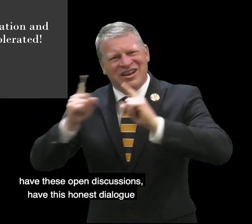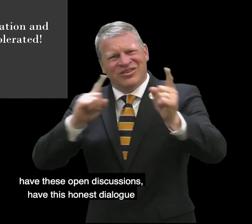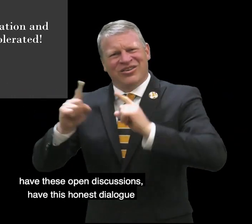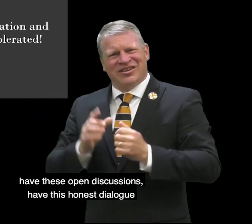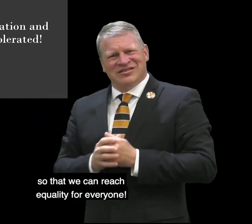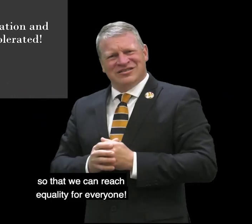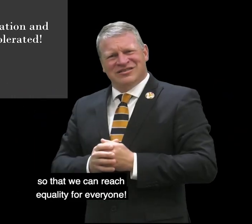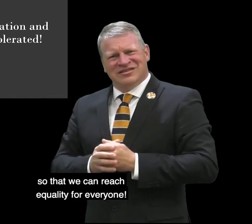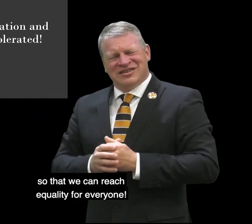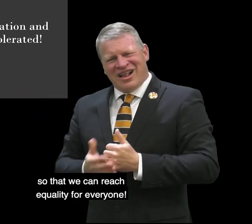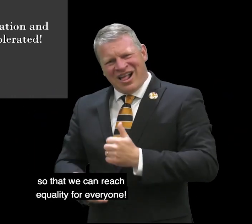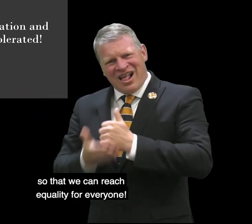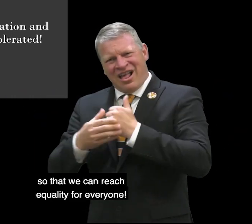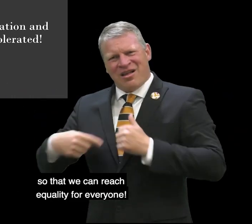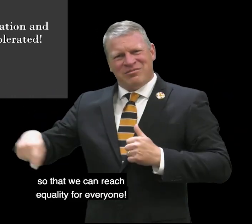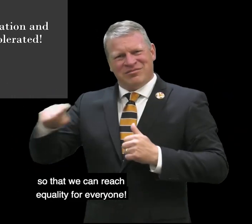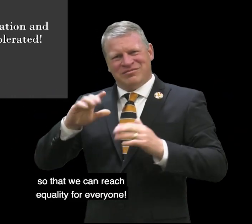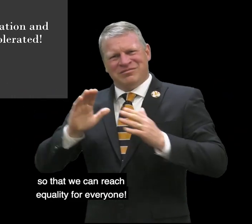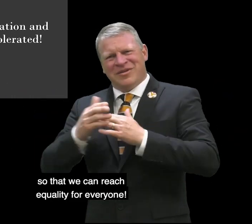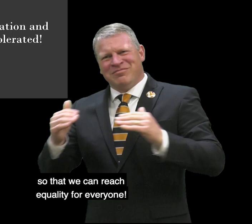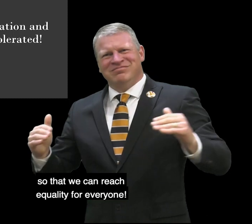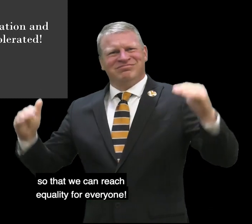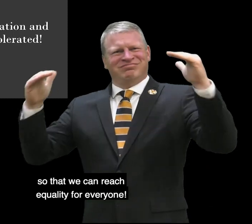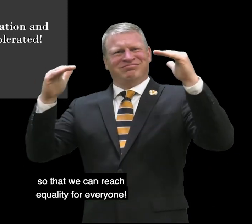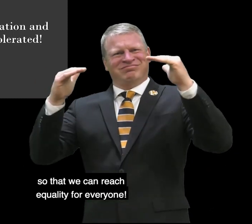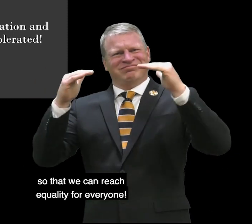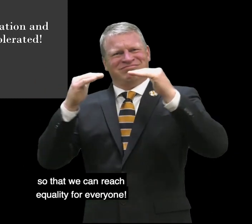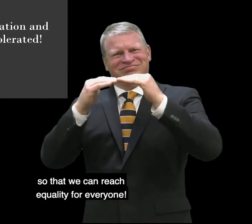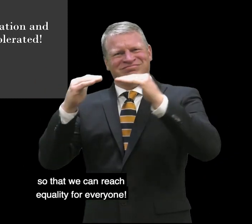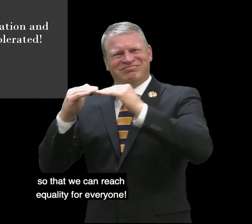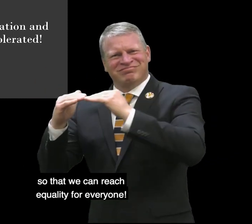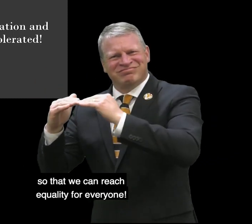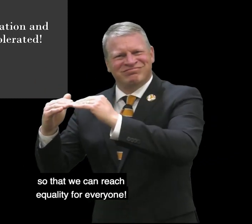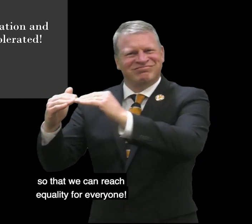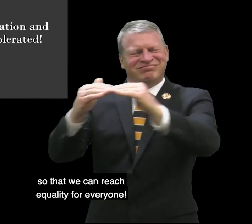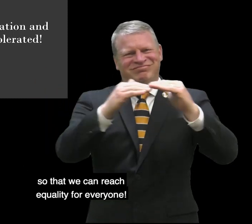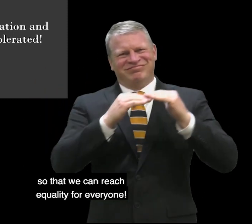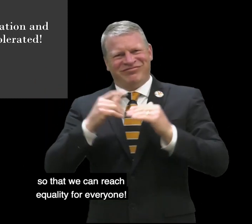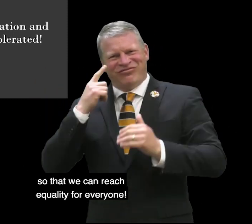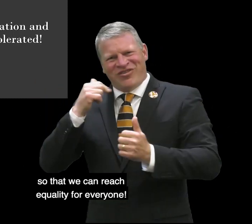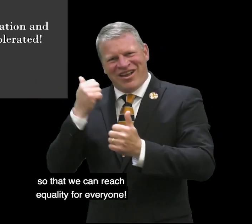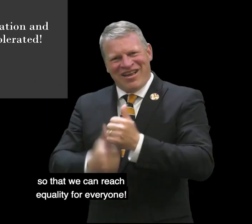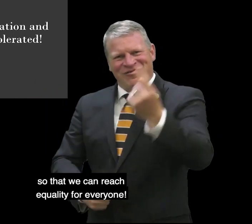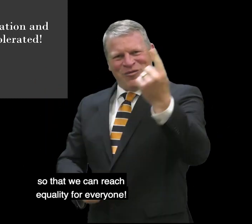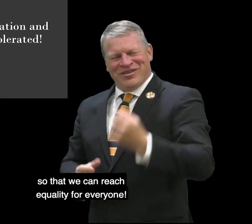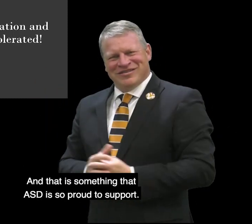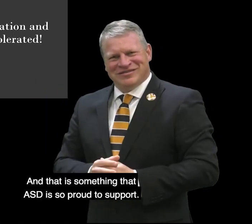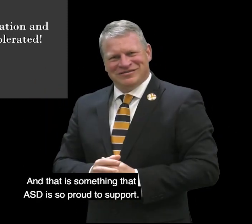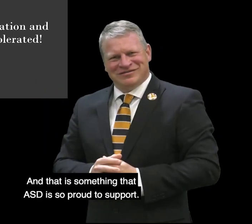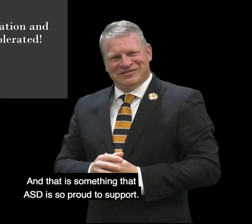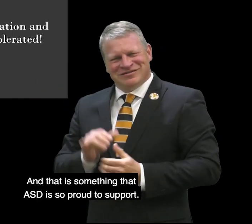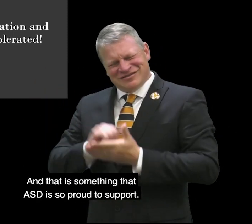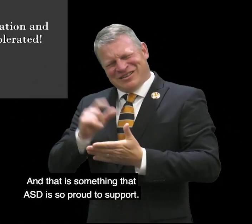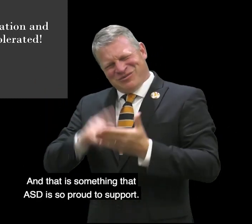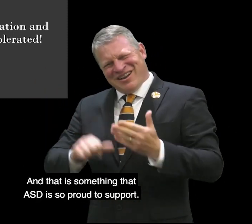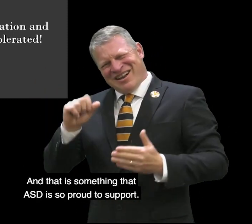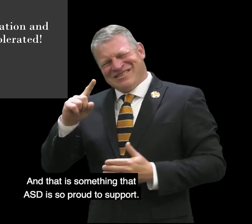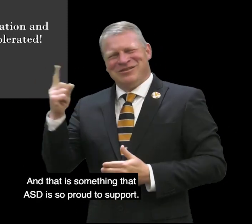and have these open discussions, have this honest dialogue, so that we can reach equality for